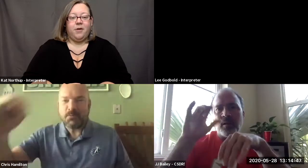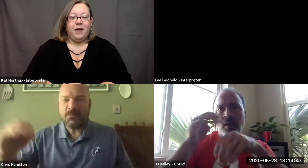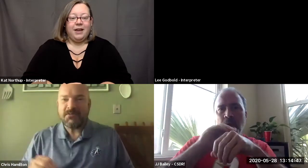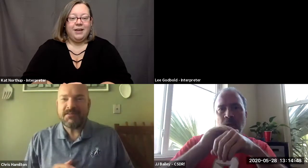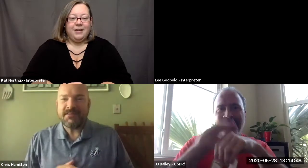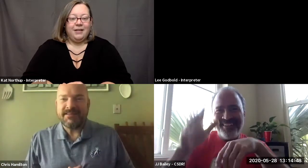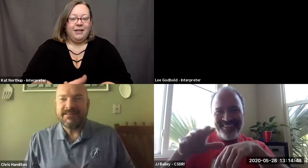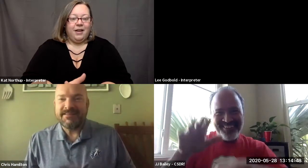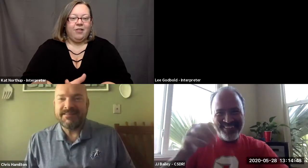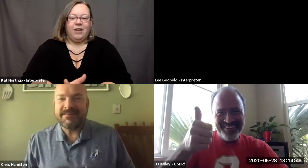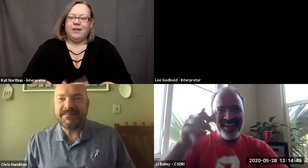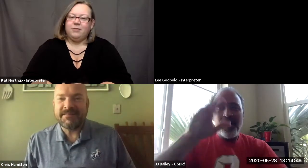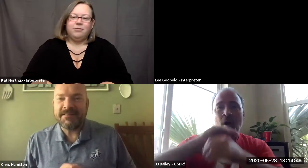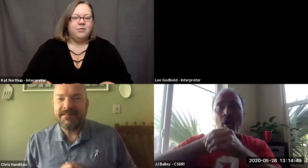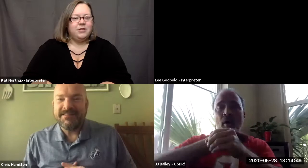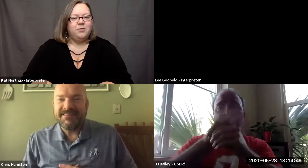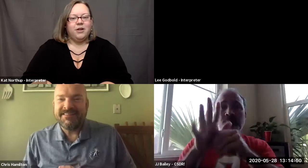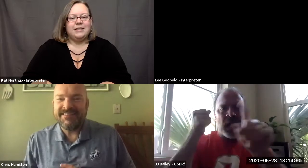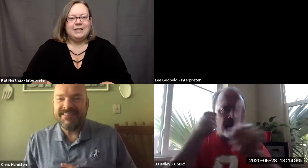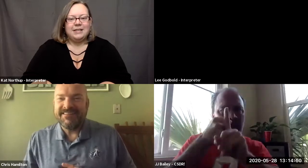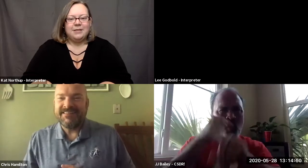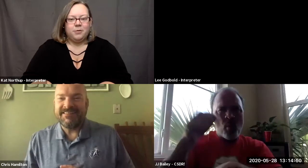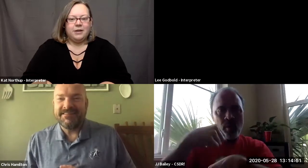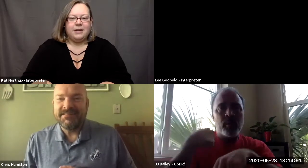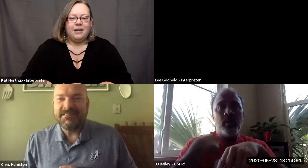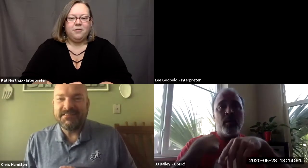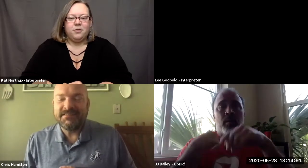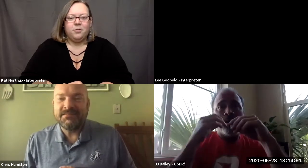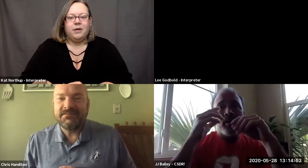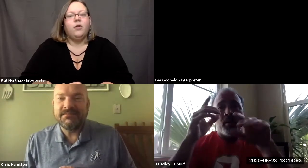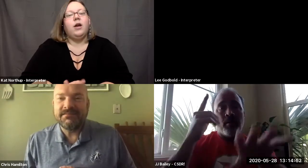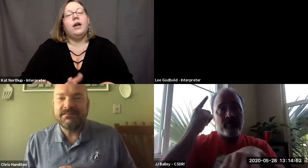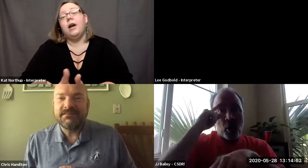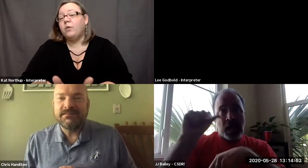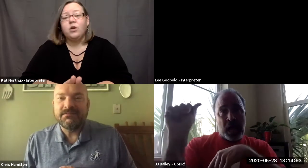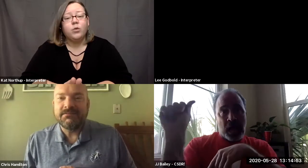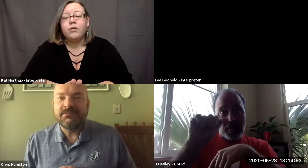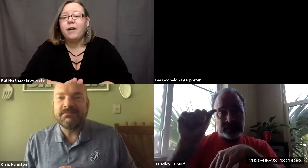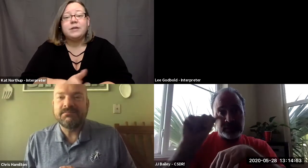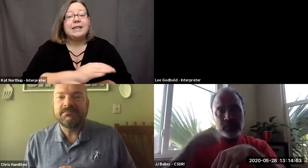Okay. All right. Whew, you are a C boy, California boy. Okay, yeah. When coronavirus